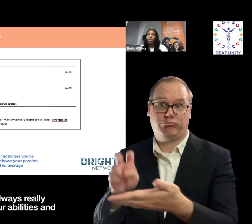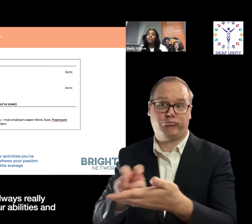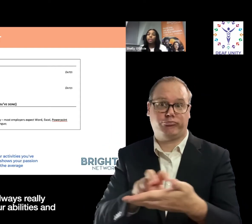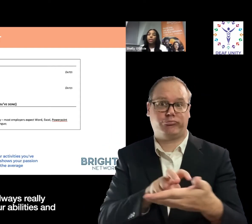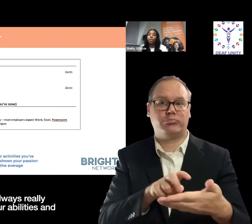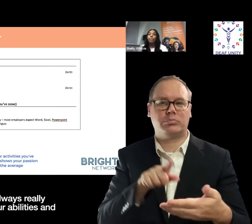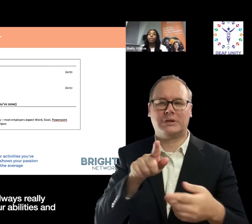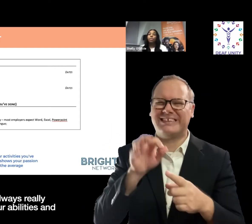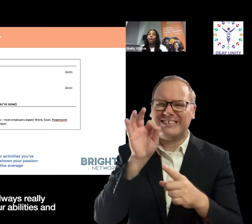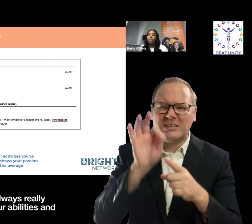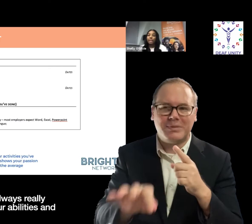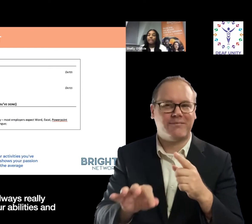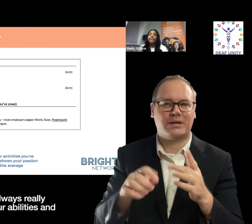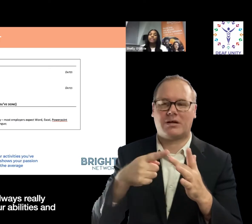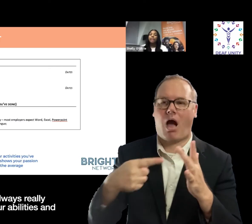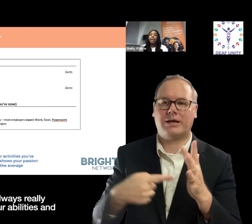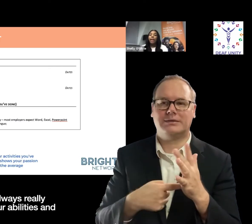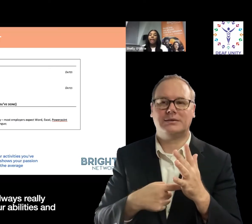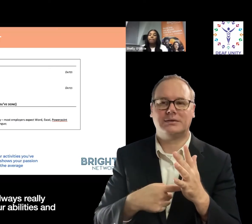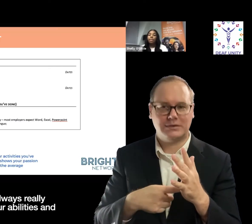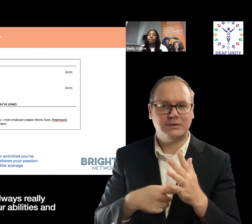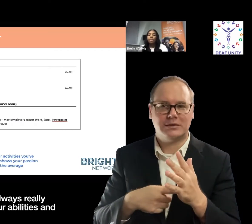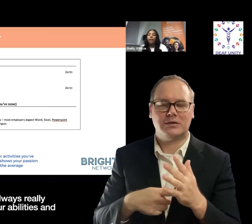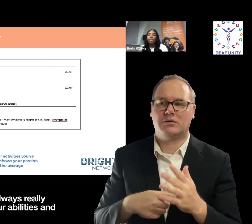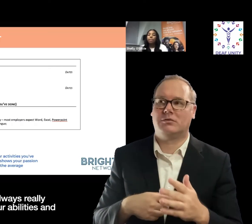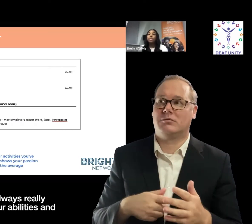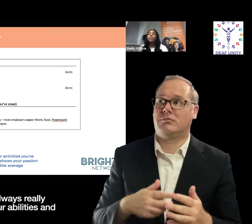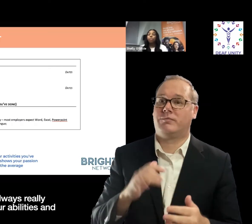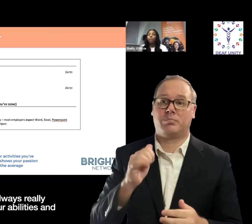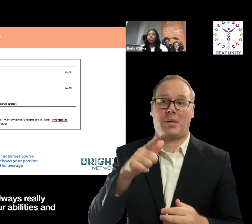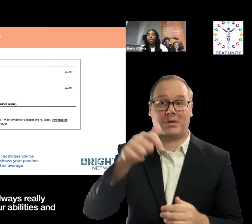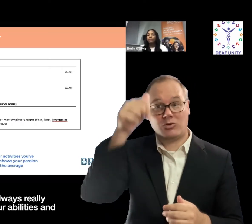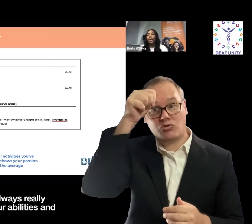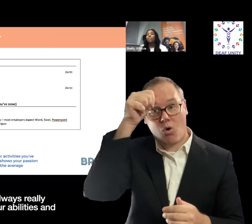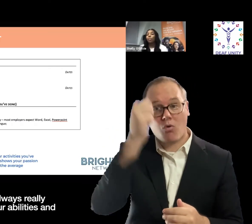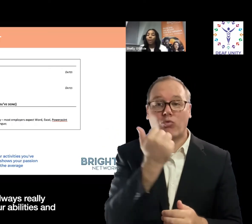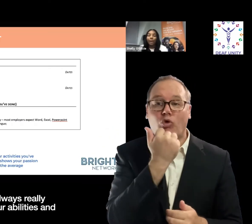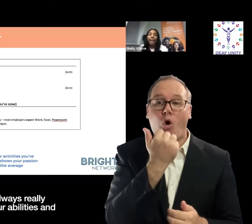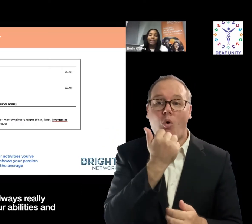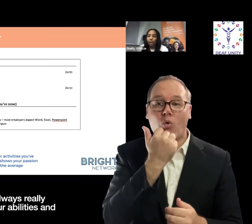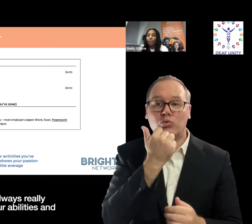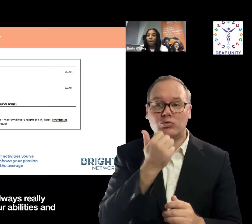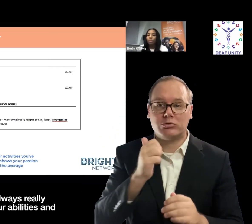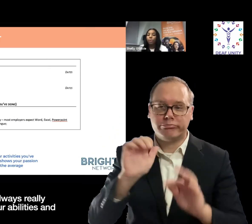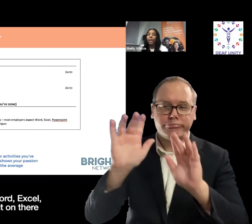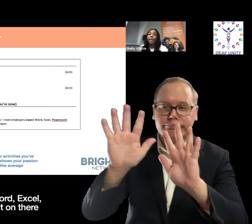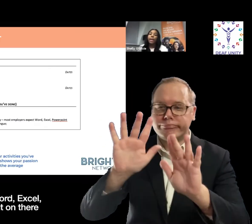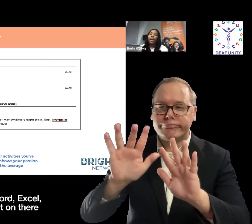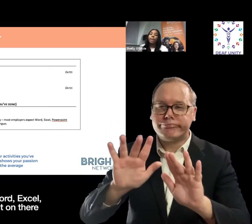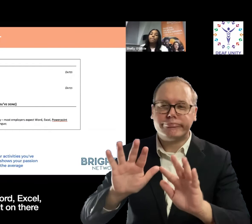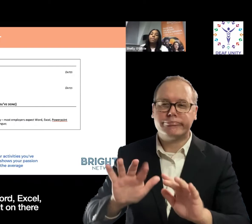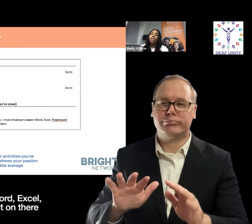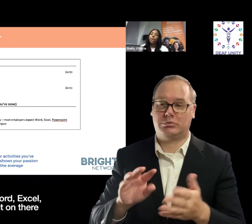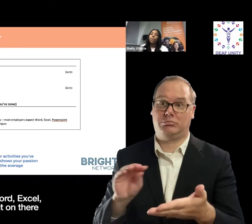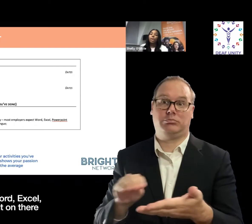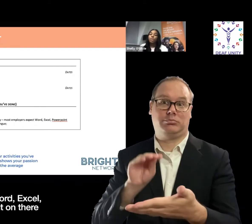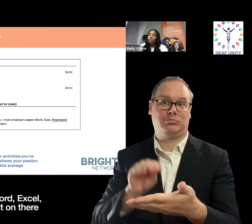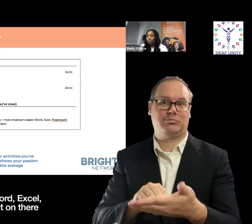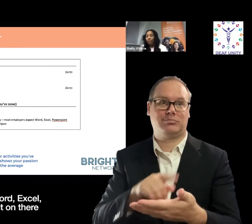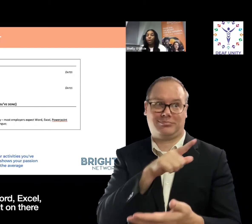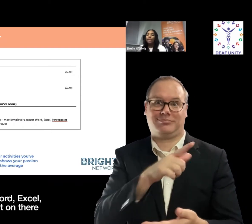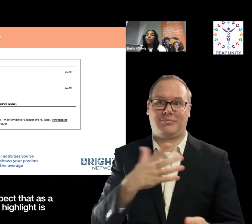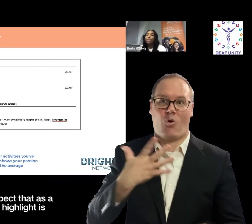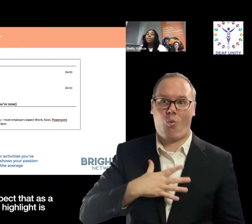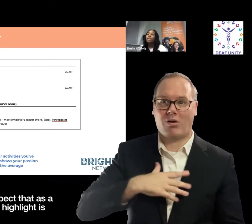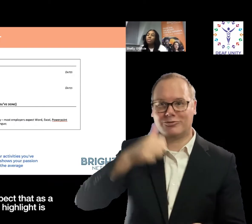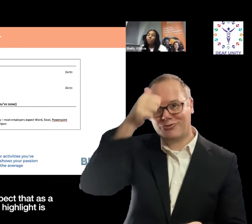for employers to know about your abilities. Most employers would expect Word, Excel, PowerPoint. So you can